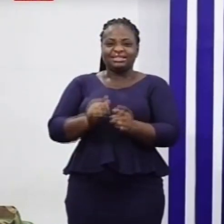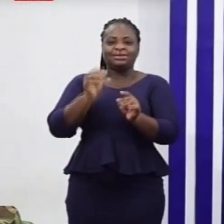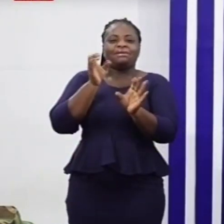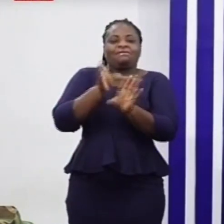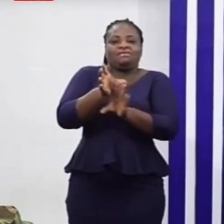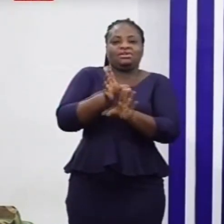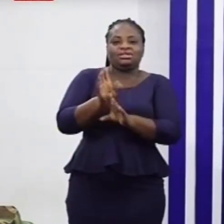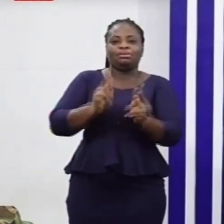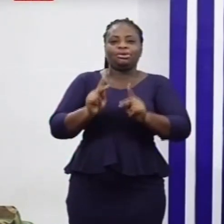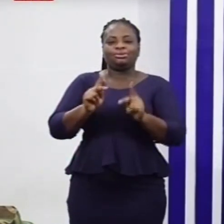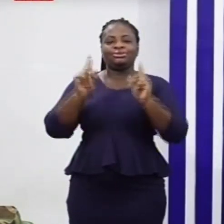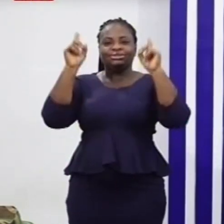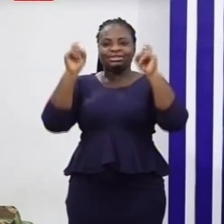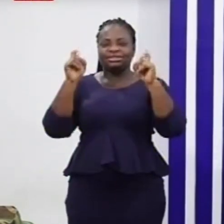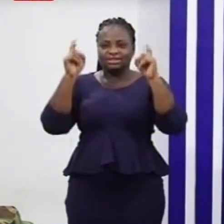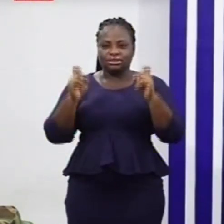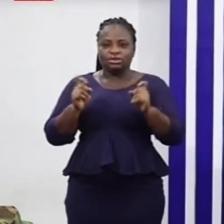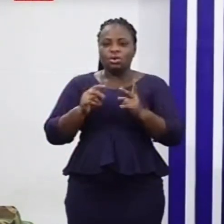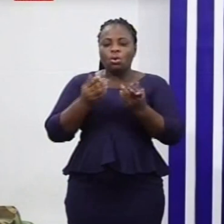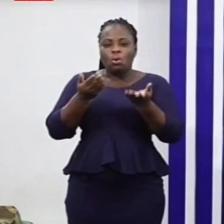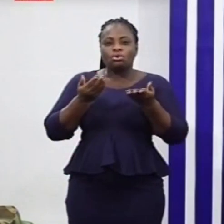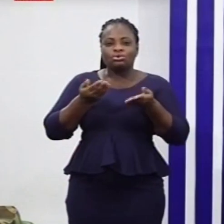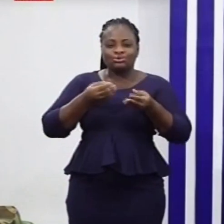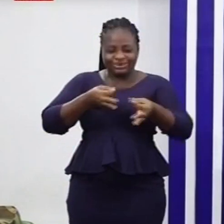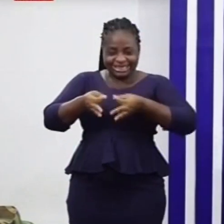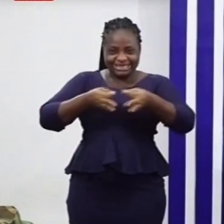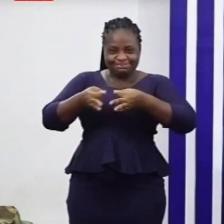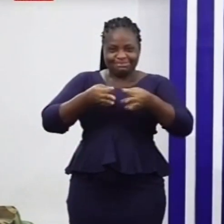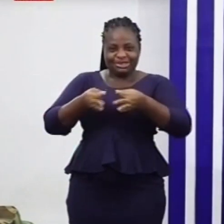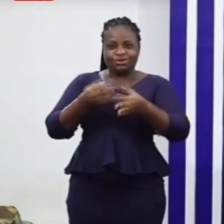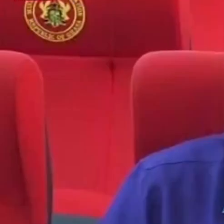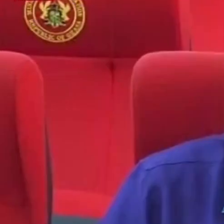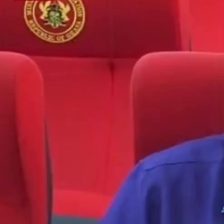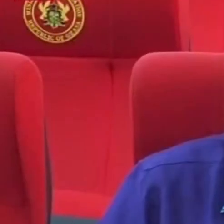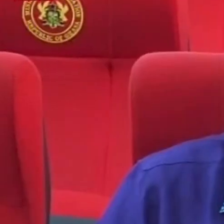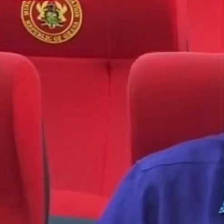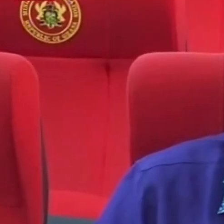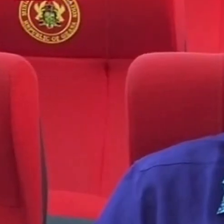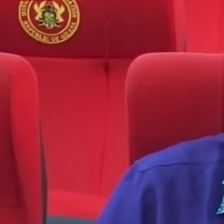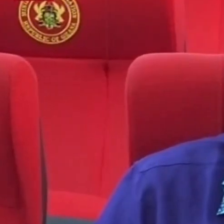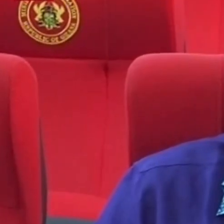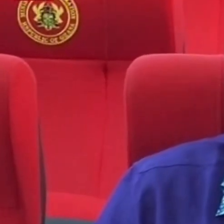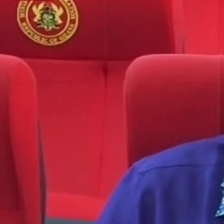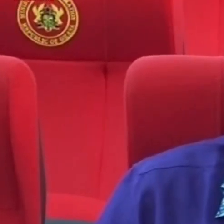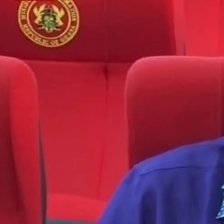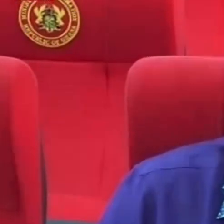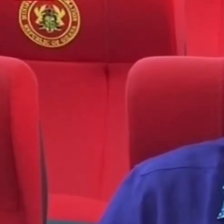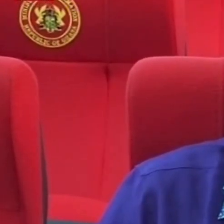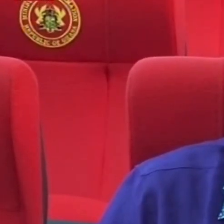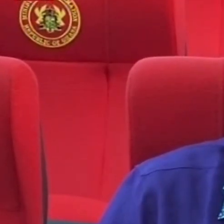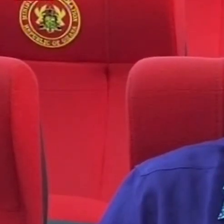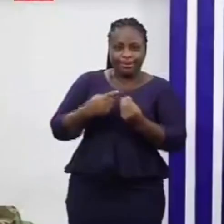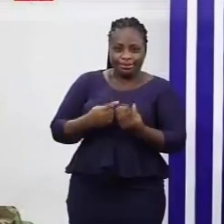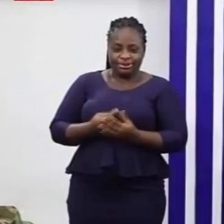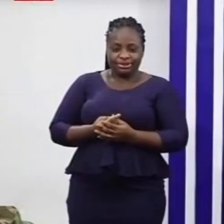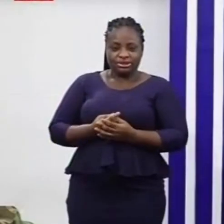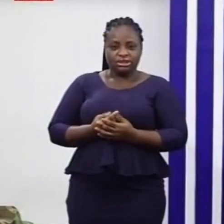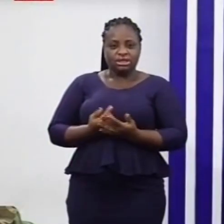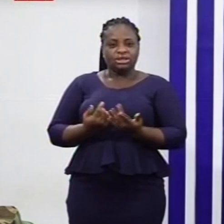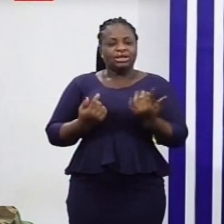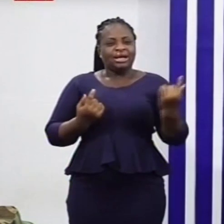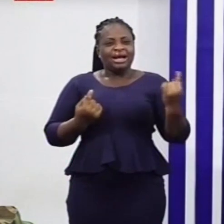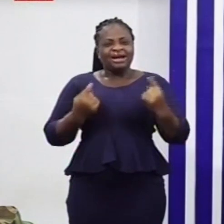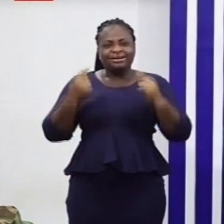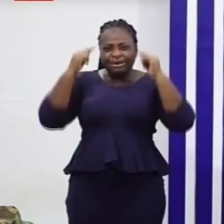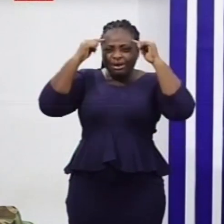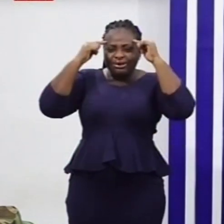testing and related matters. We want to provide some clarification on what this enhanced testing program is. There are also